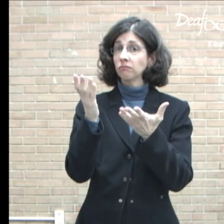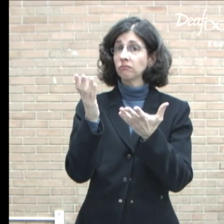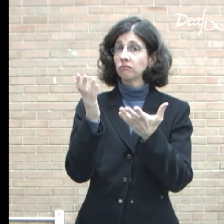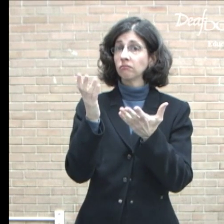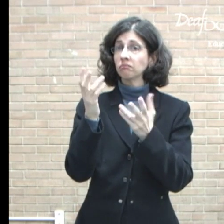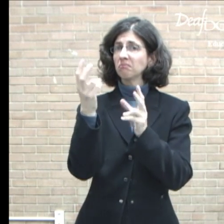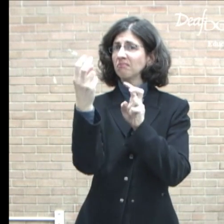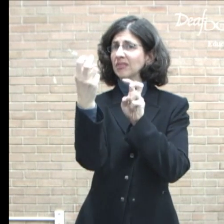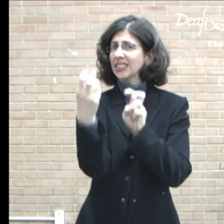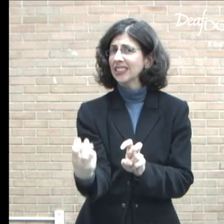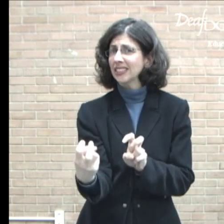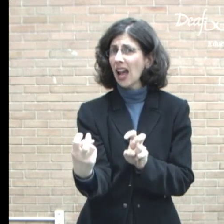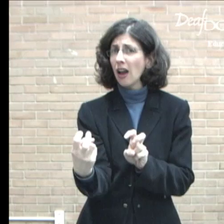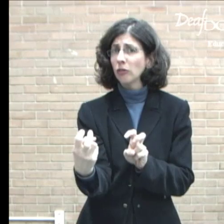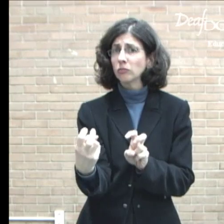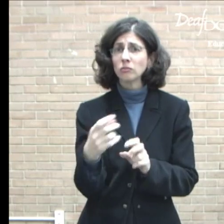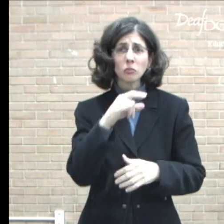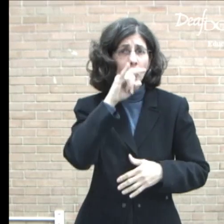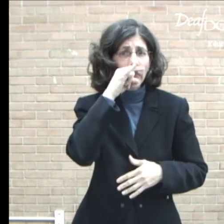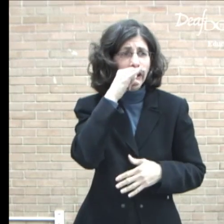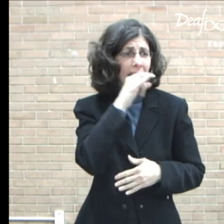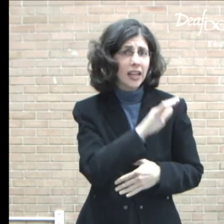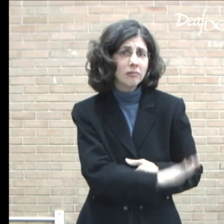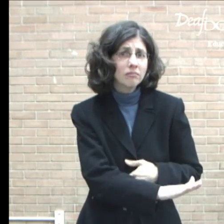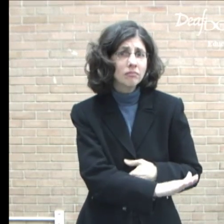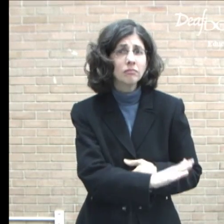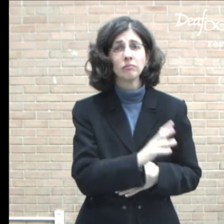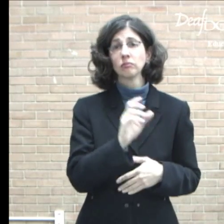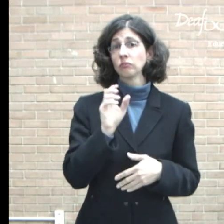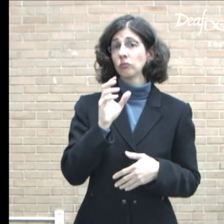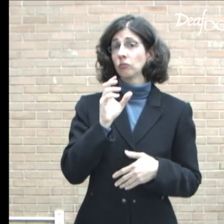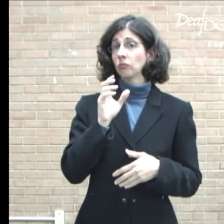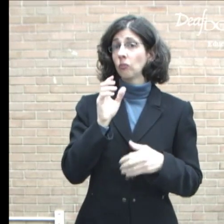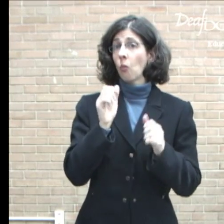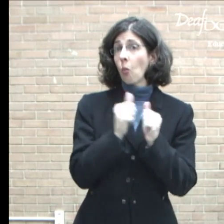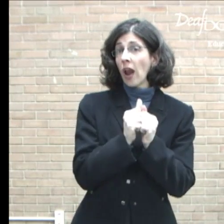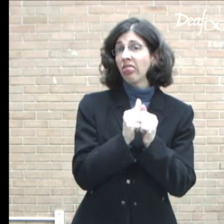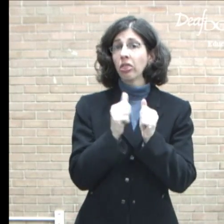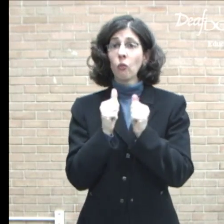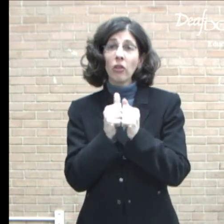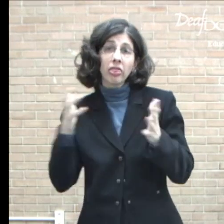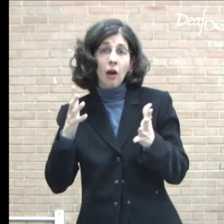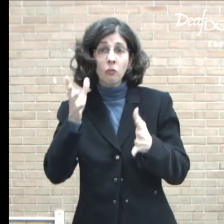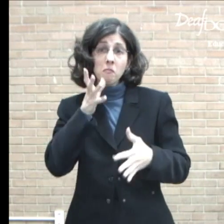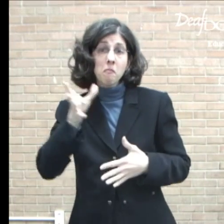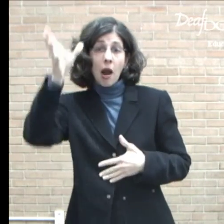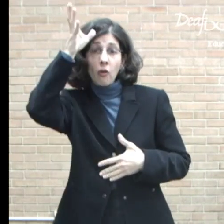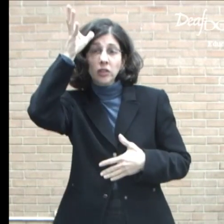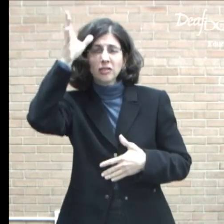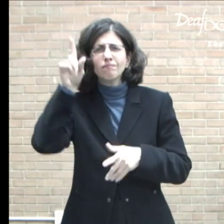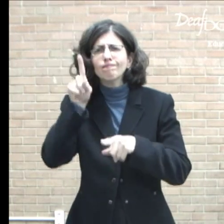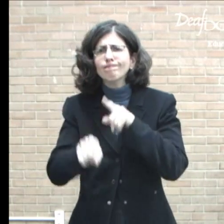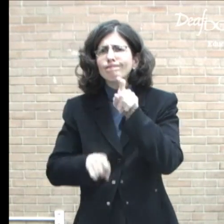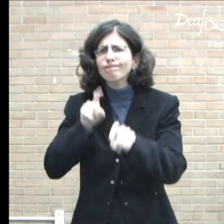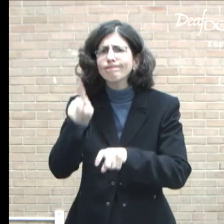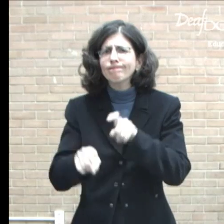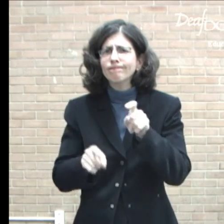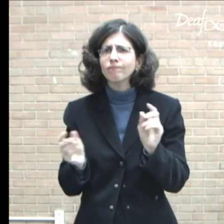One suggestion would be to sit down with the child and or the parents to discuss